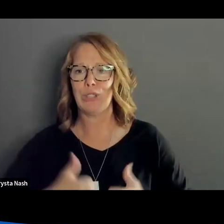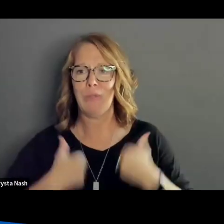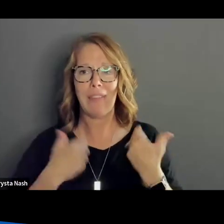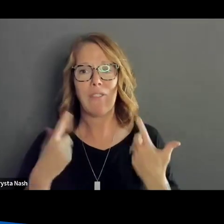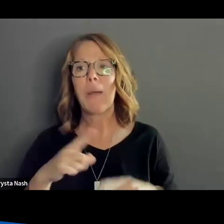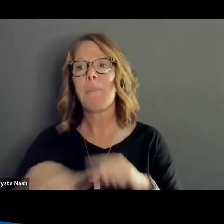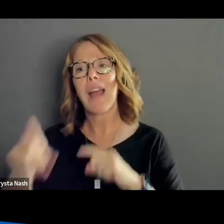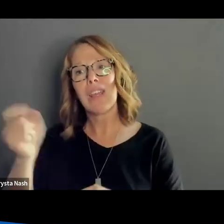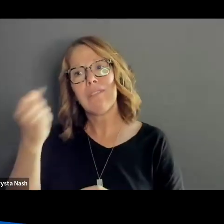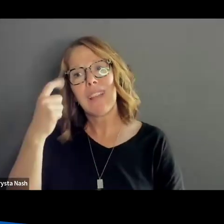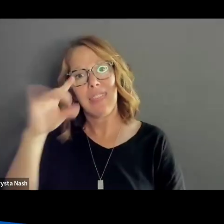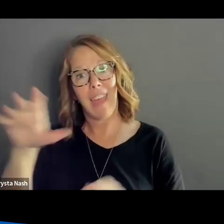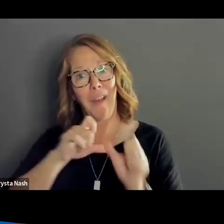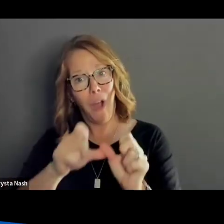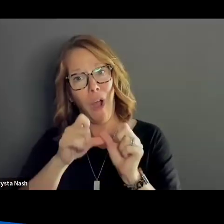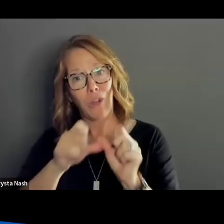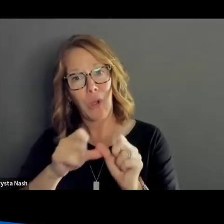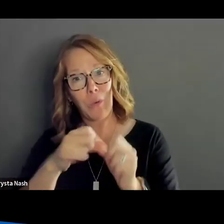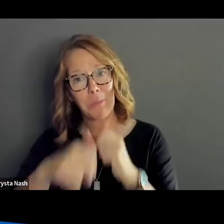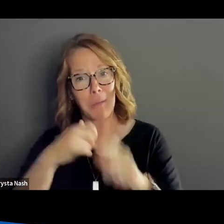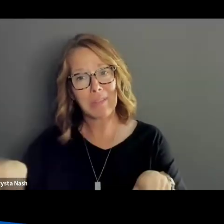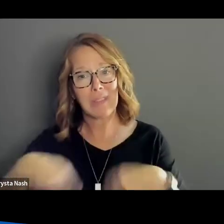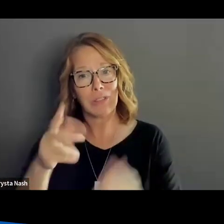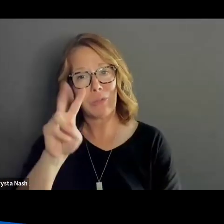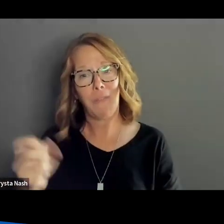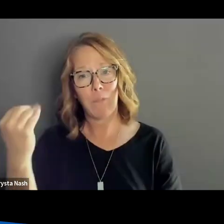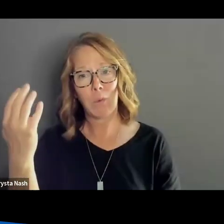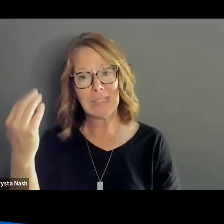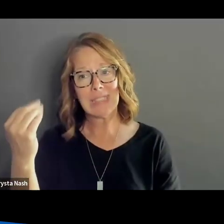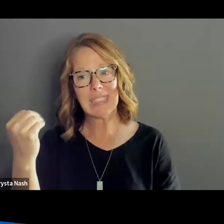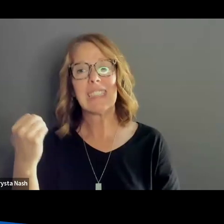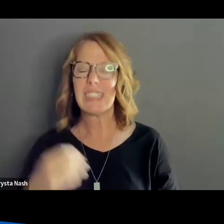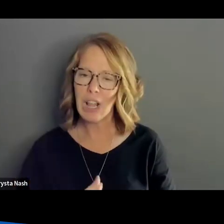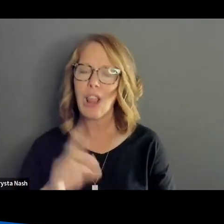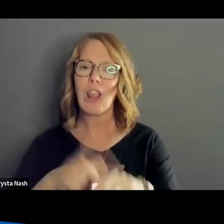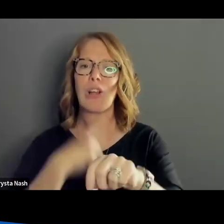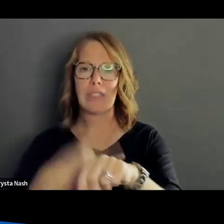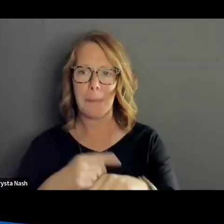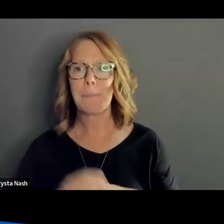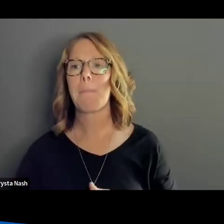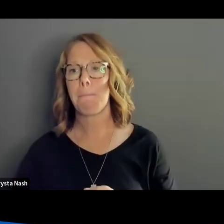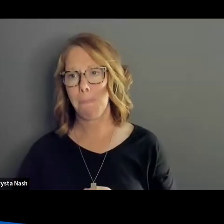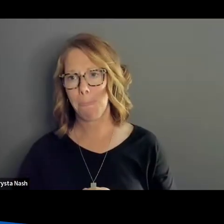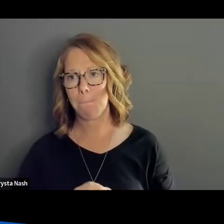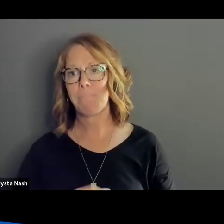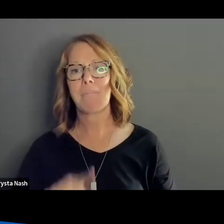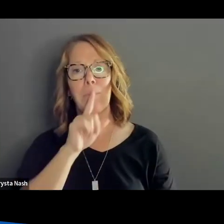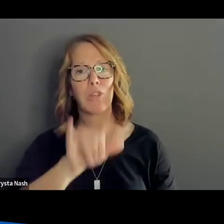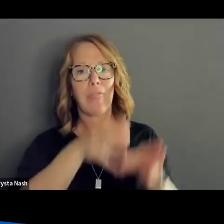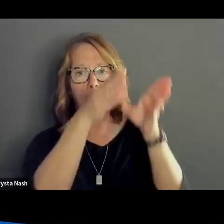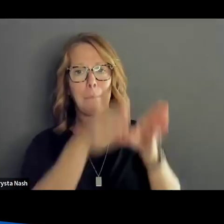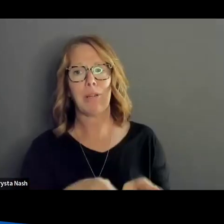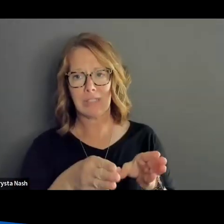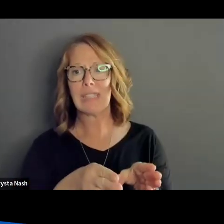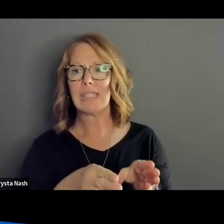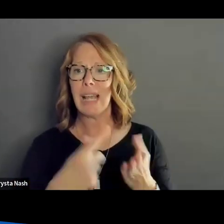this problem ongoing since 2014, my goodness, this is going on quite a long time. And I'm sure that this person has probably